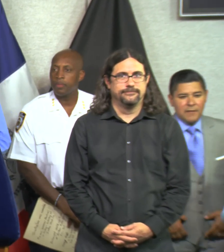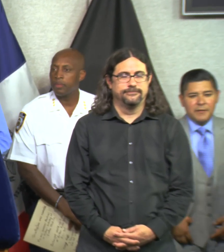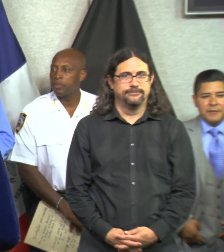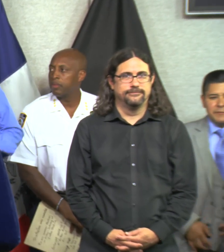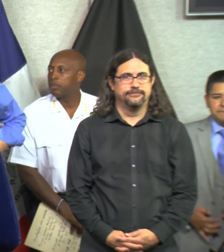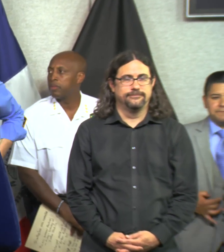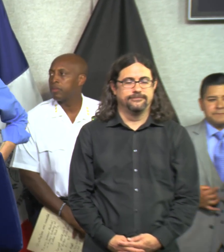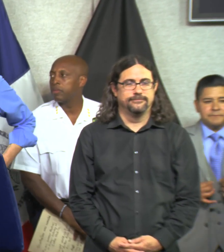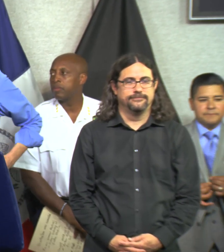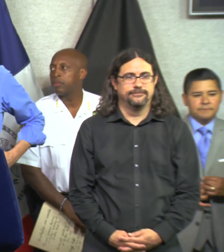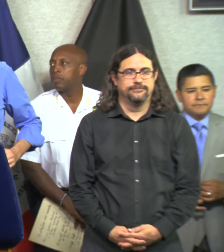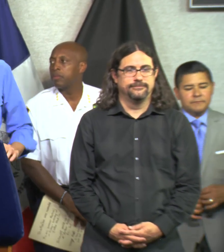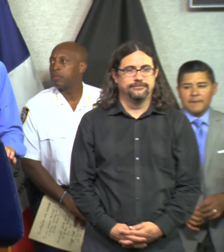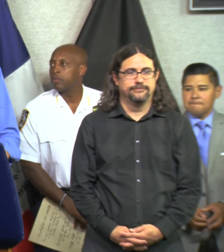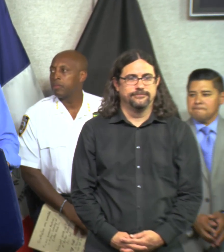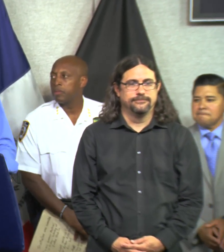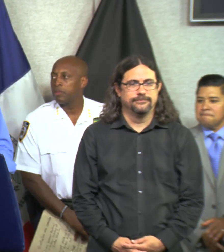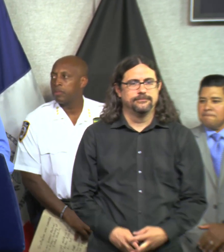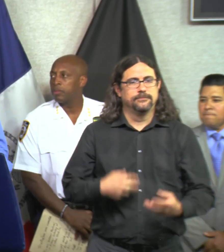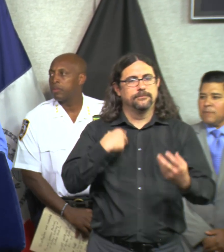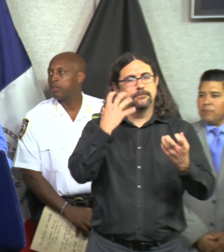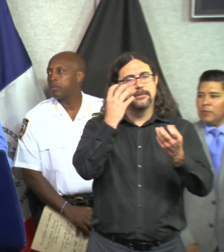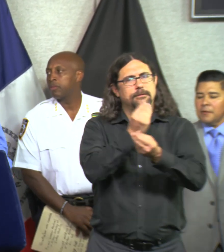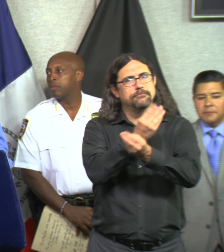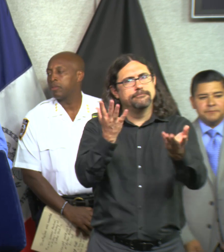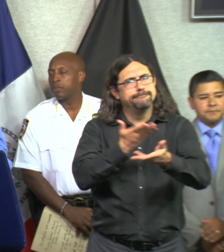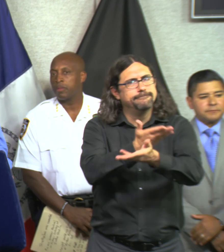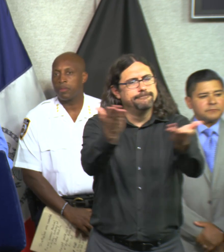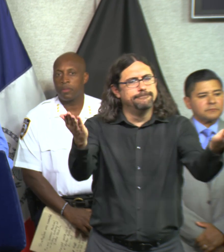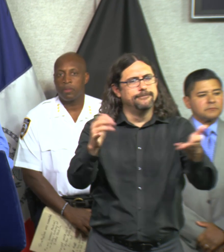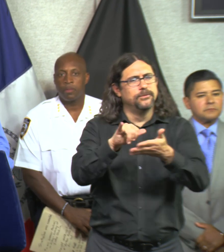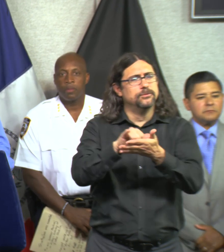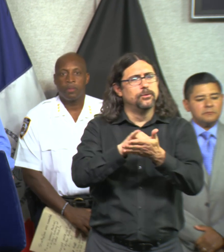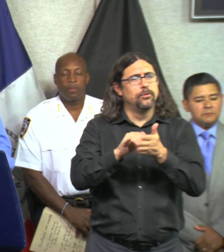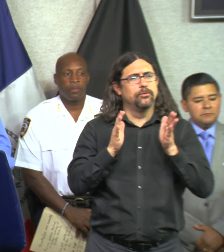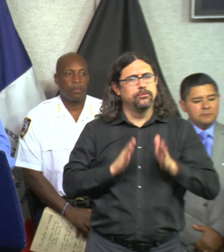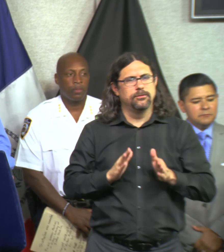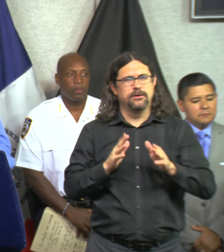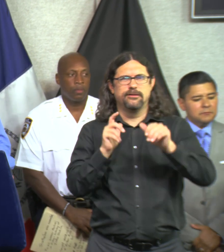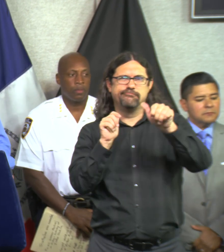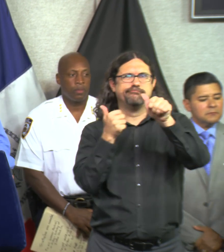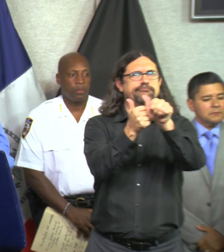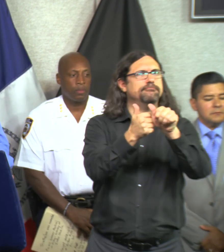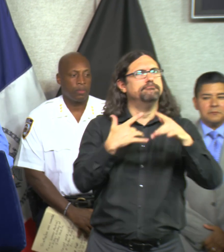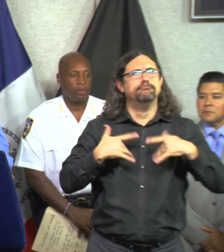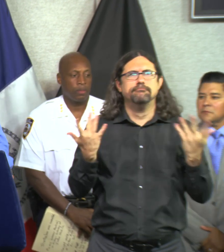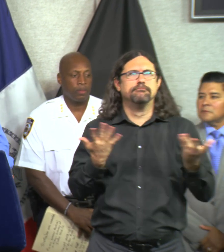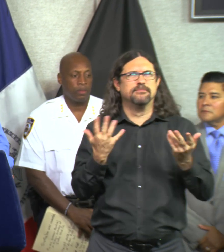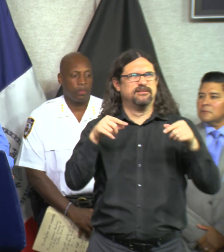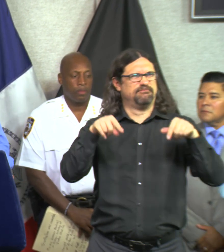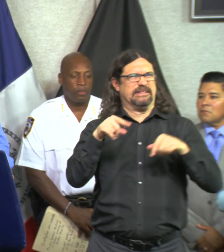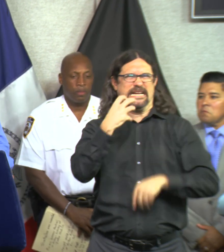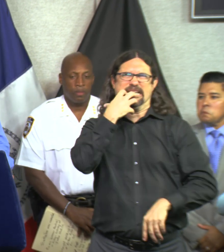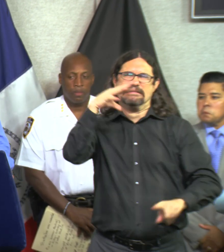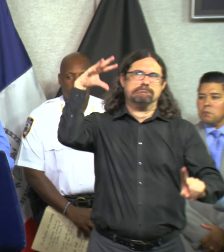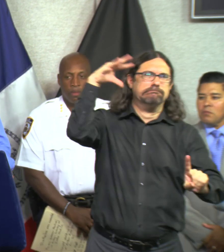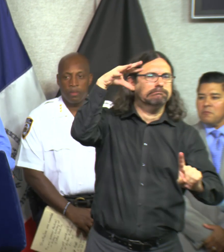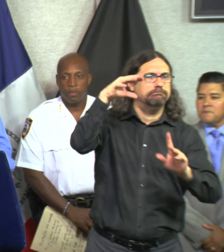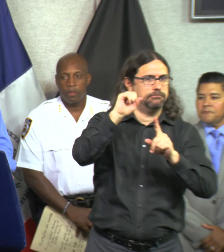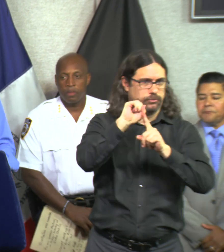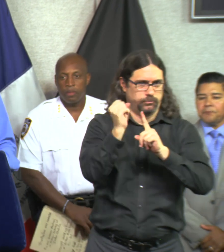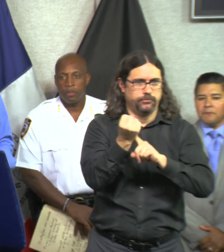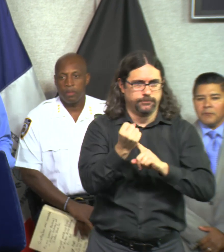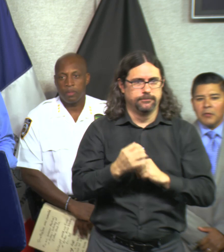I want to give all New Yorkers an update on the heat situation. And I want to start by saying, since